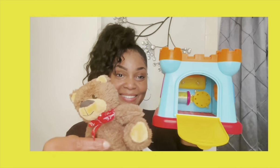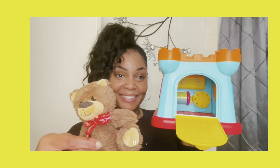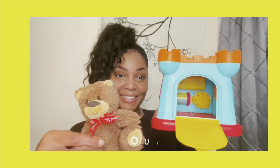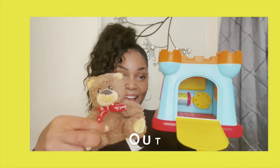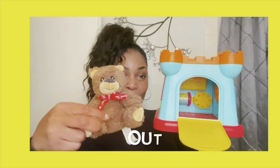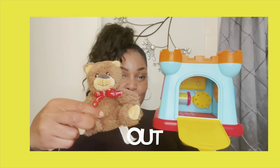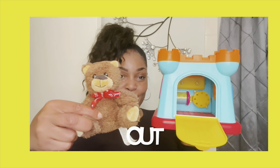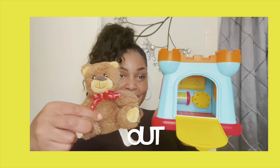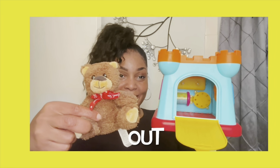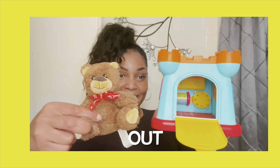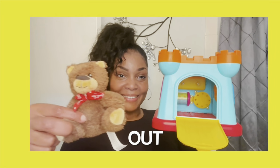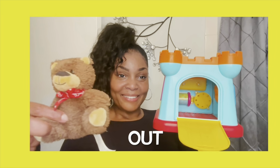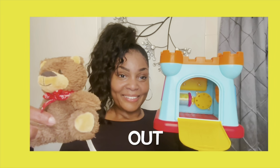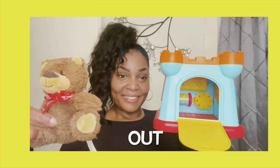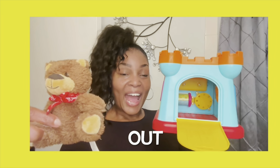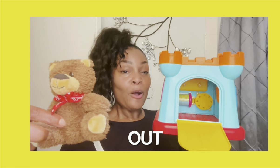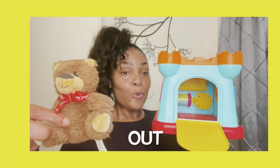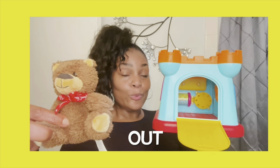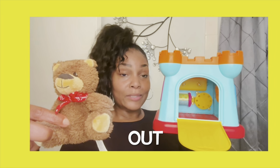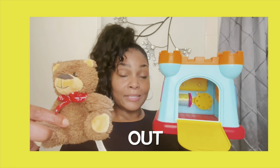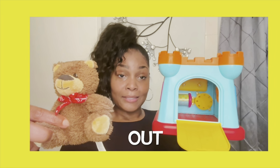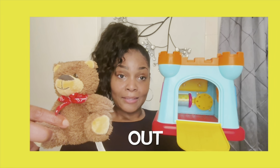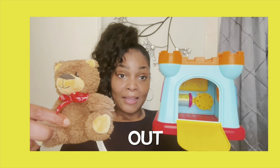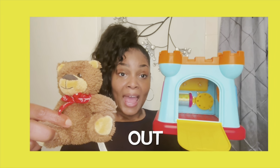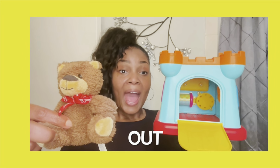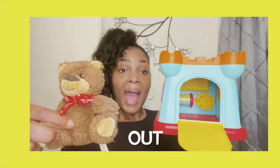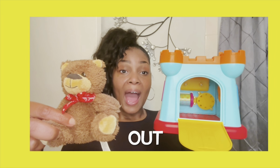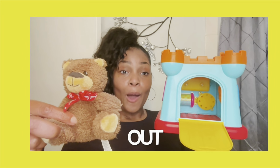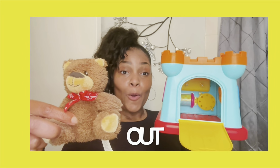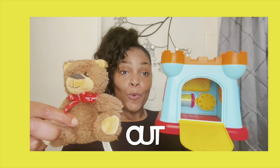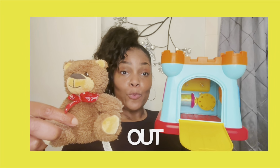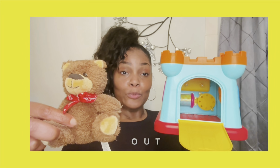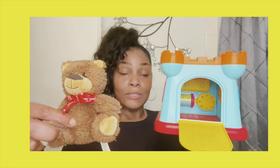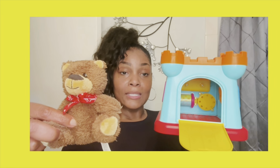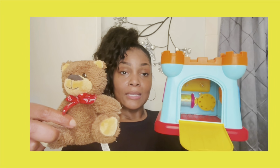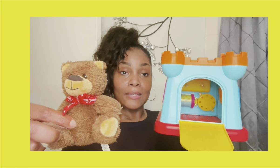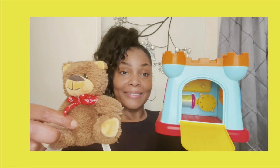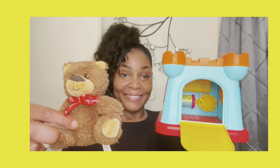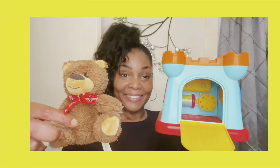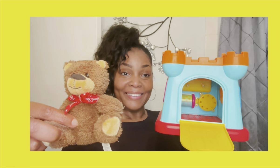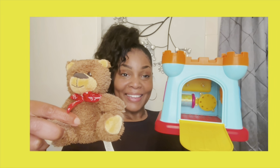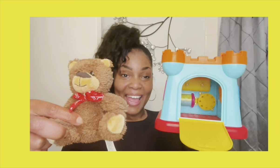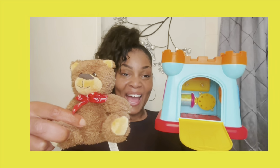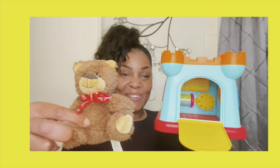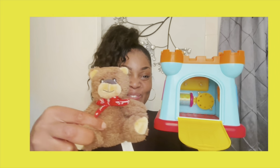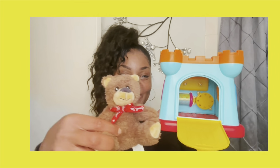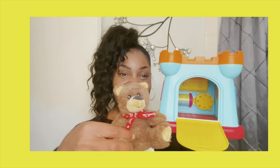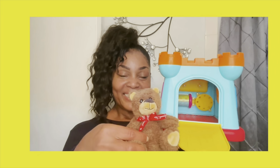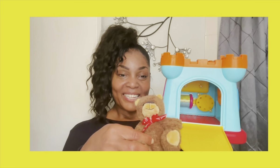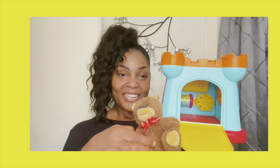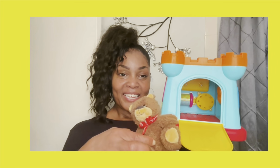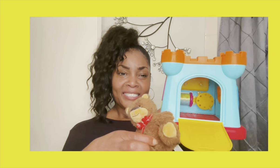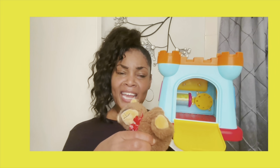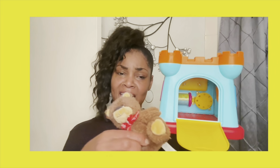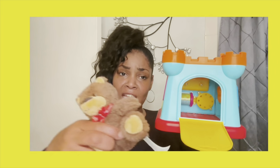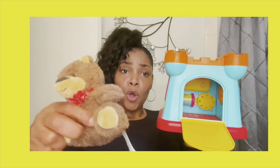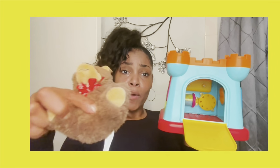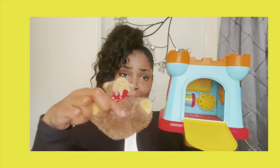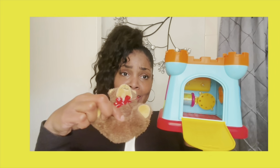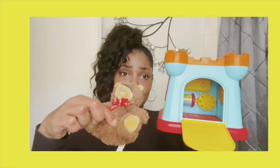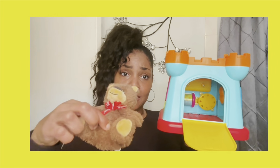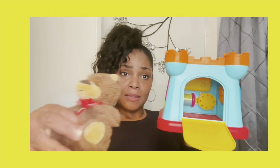out. Out. Out. Out. Out.